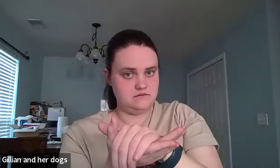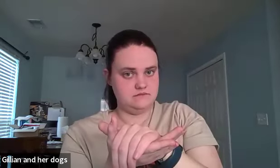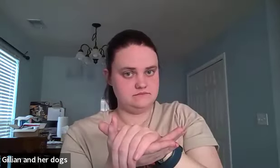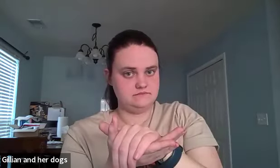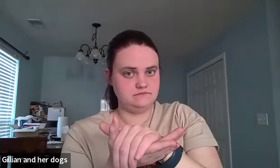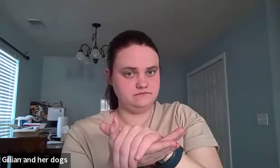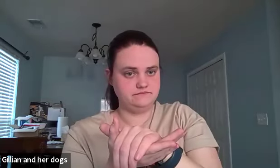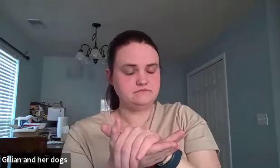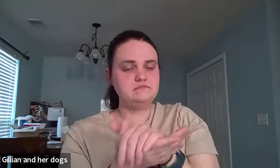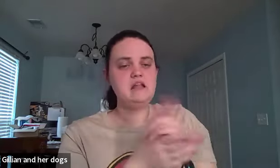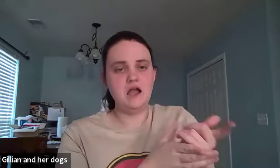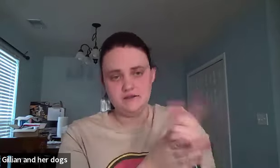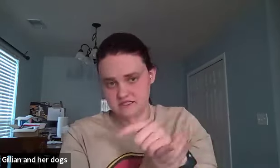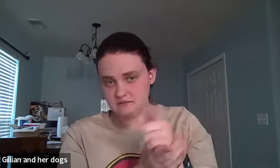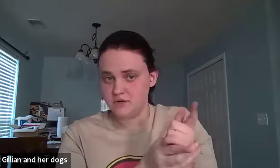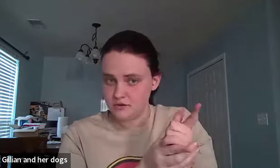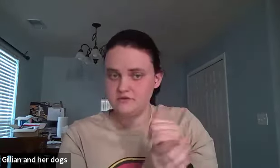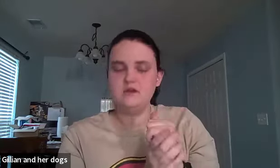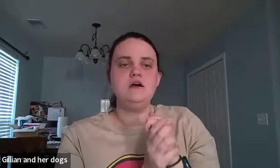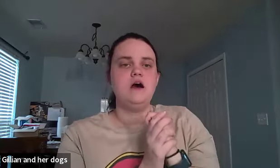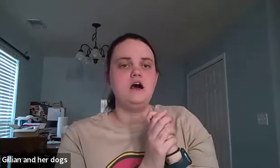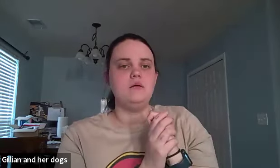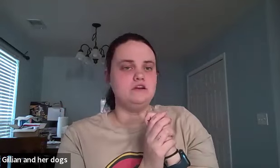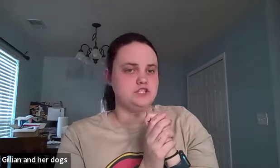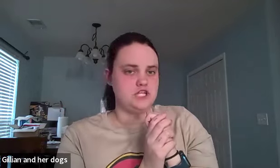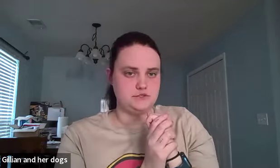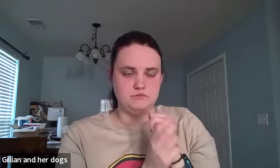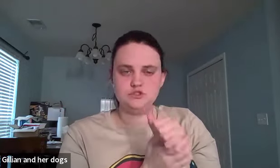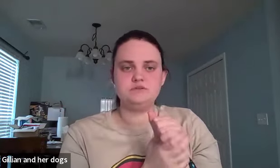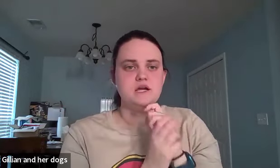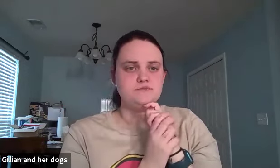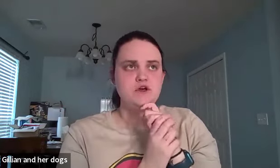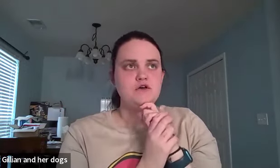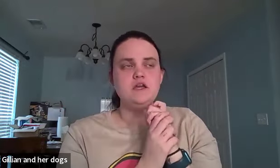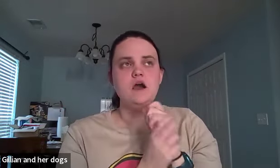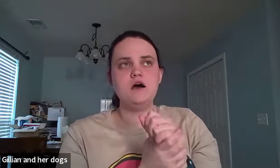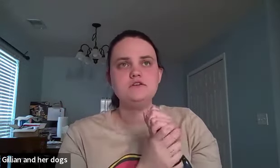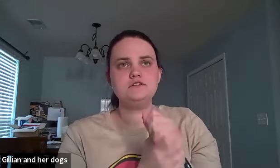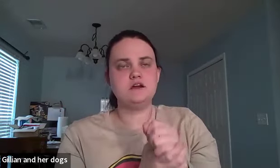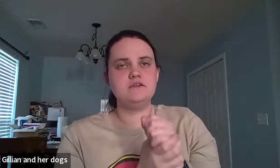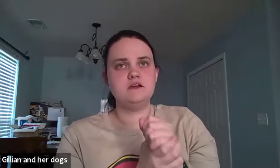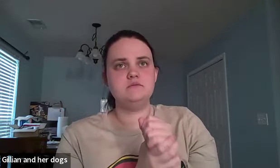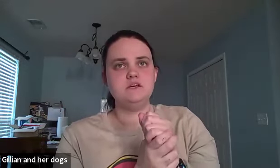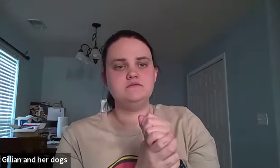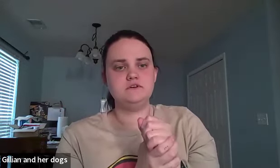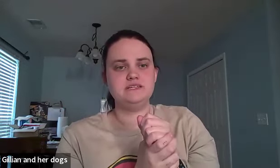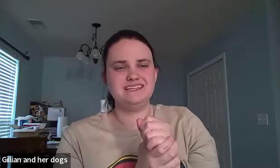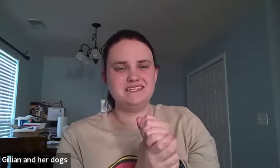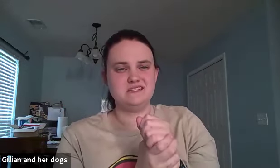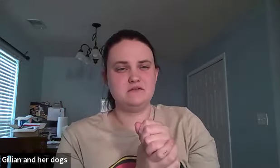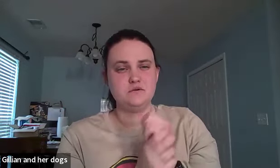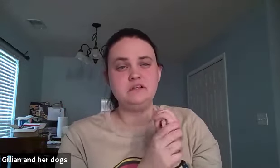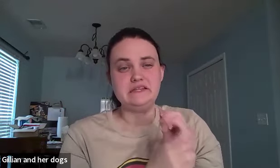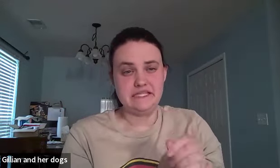husband. I have seen both interchange multiple times. The other sign that can be confusing is the sign for